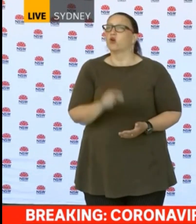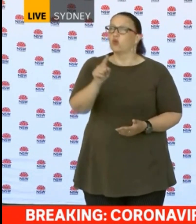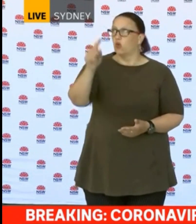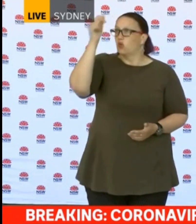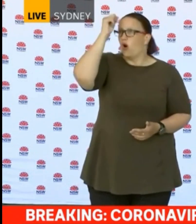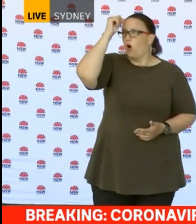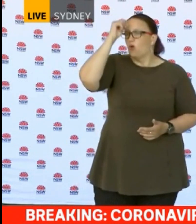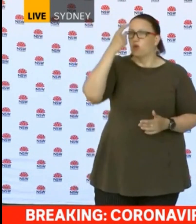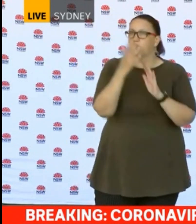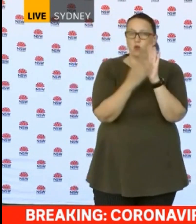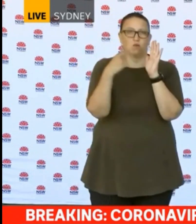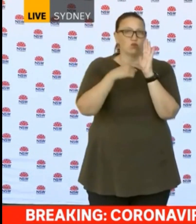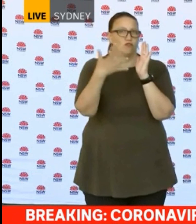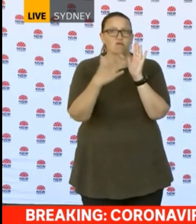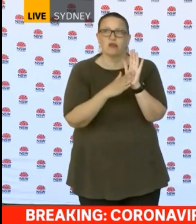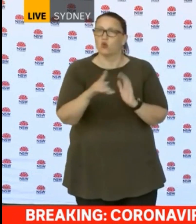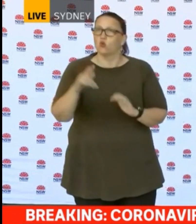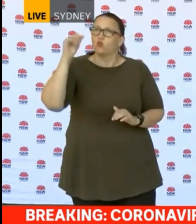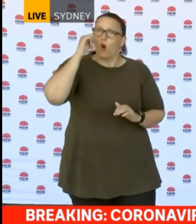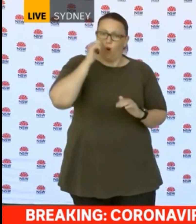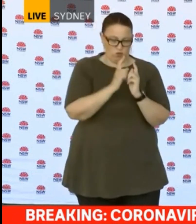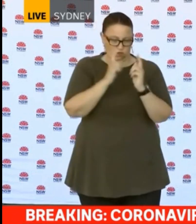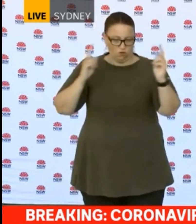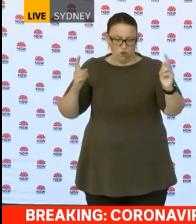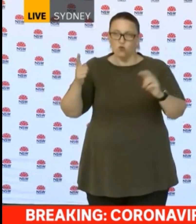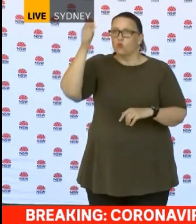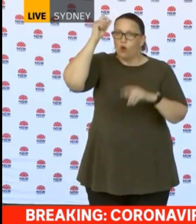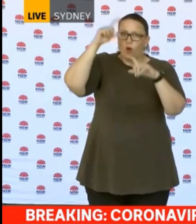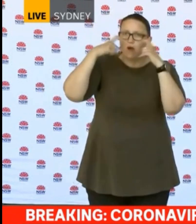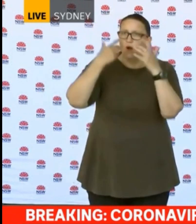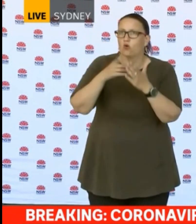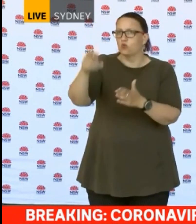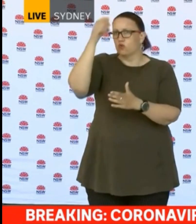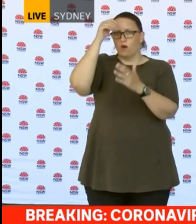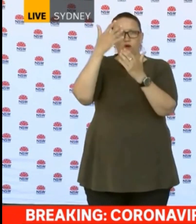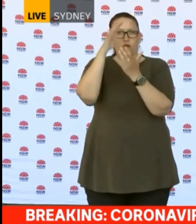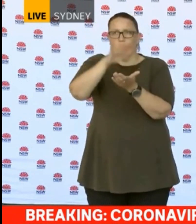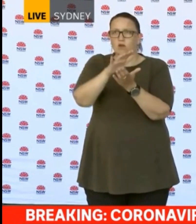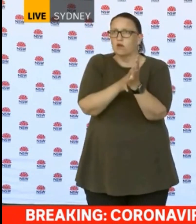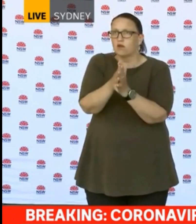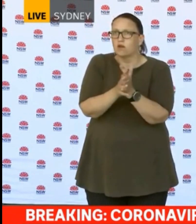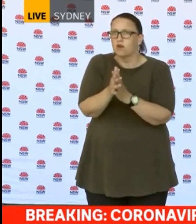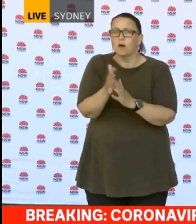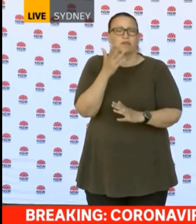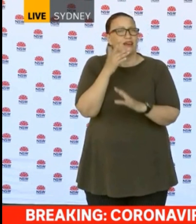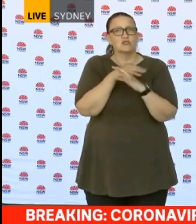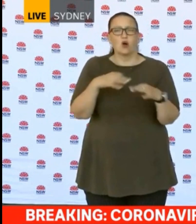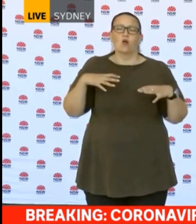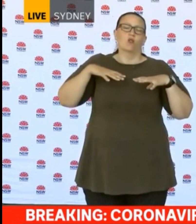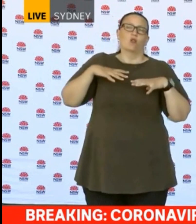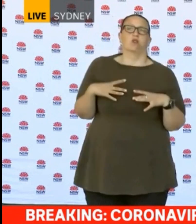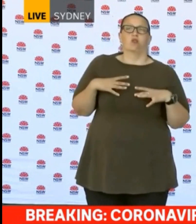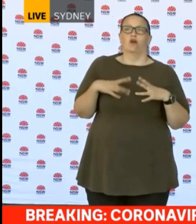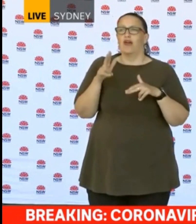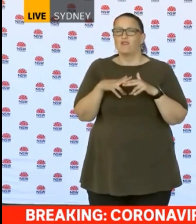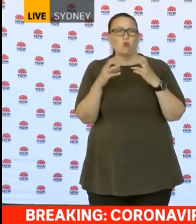know what physical or social distancing means. And I just ask people not to let their guard down, especially when they're amongst familiar people, their family or their